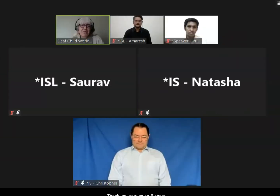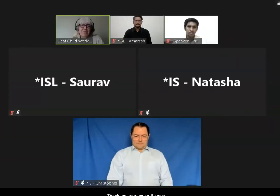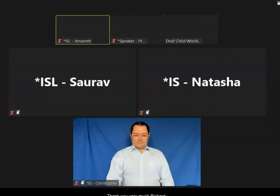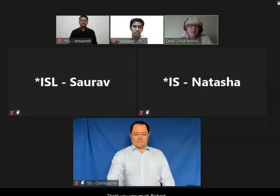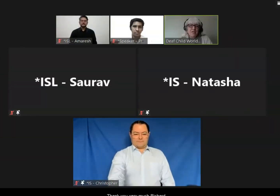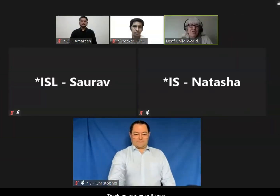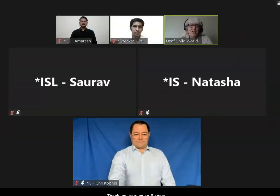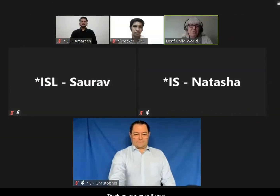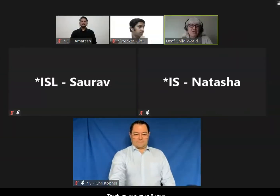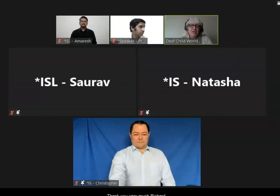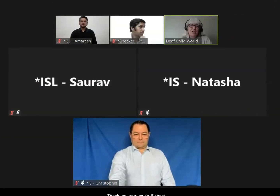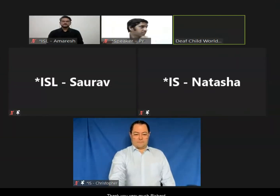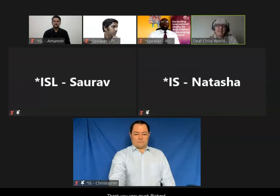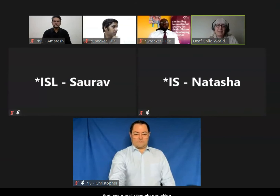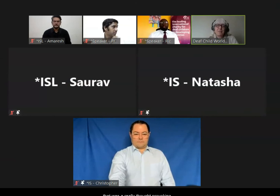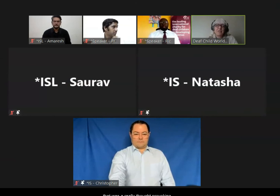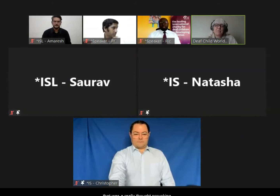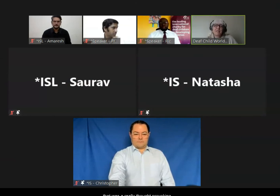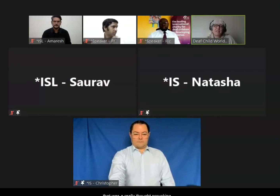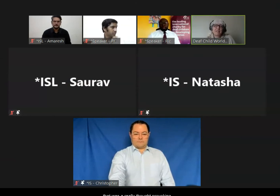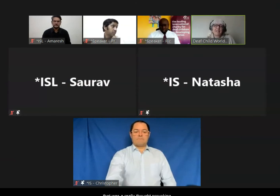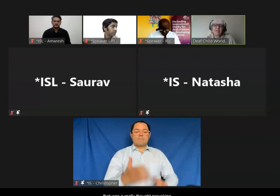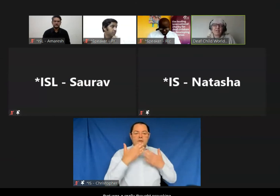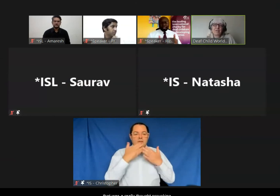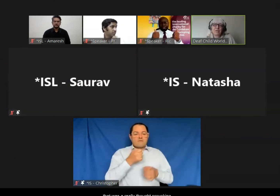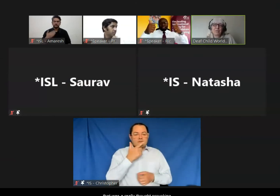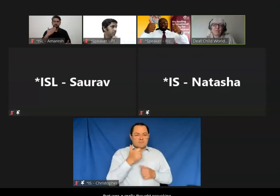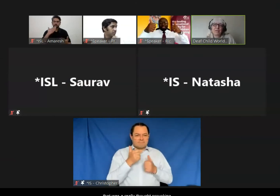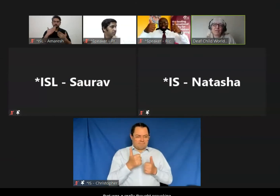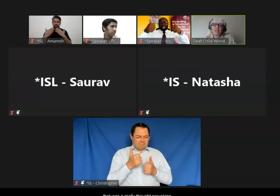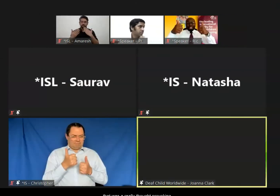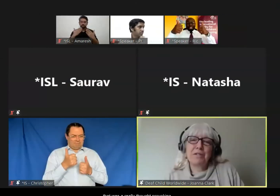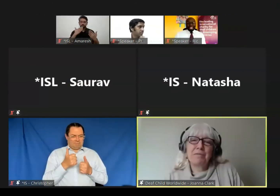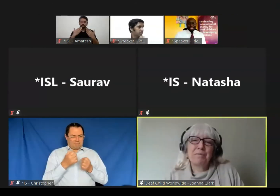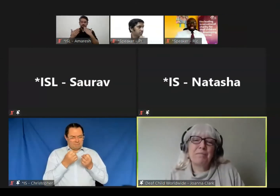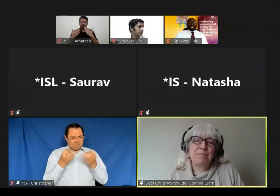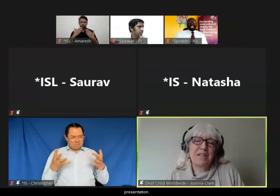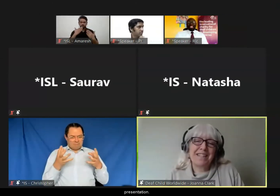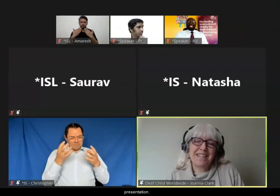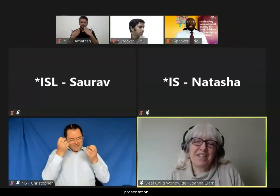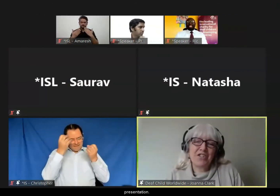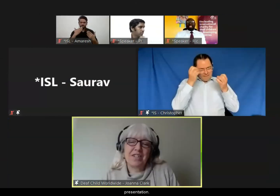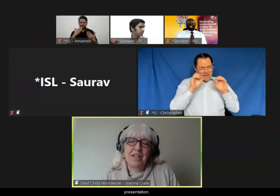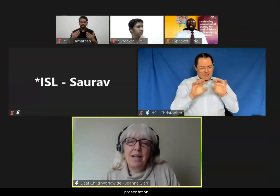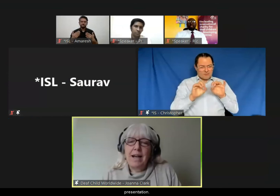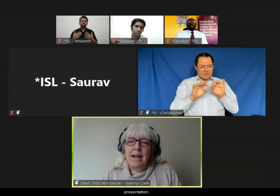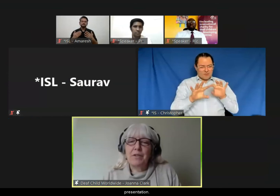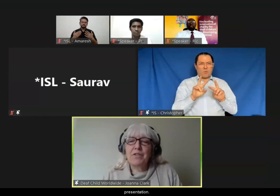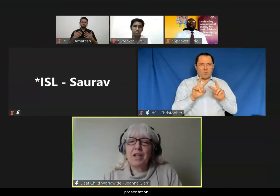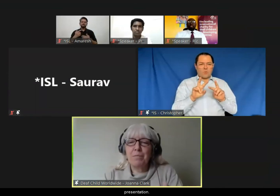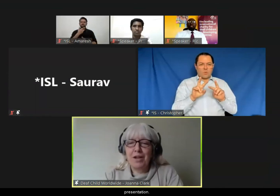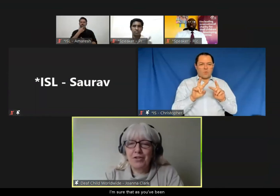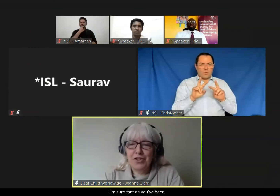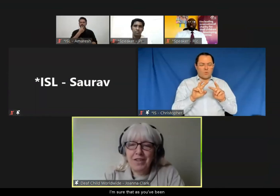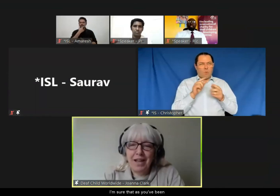Thank you very much, Richard. That was a really thought-provoking presentation. There's